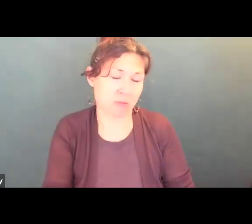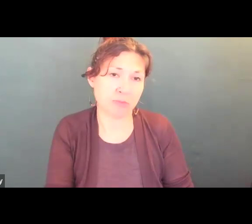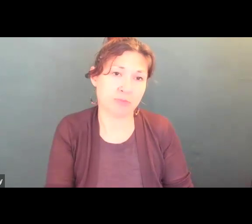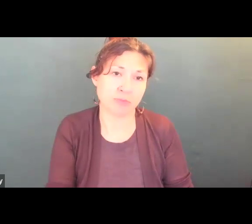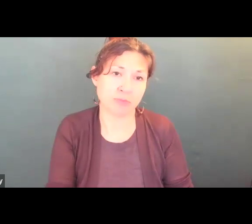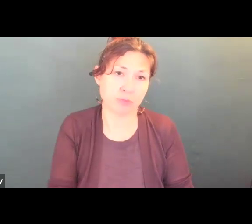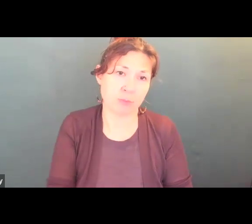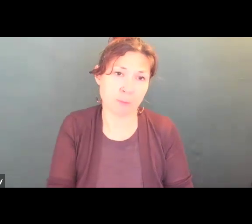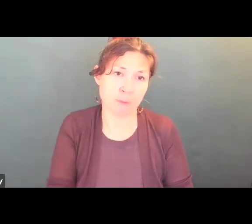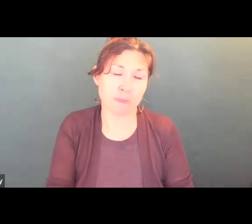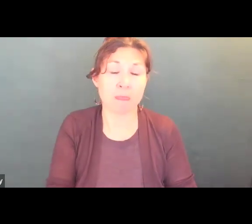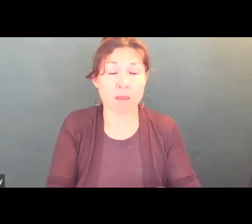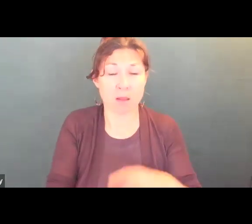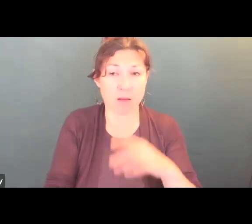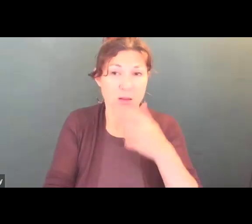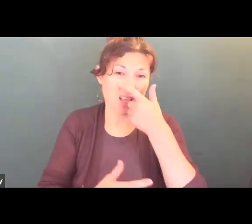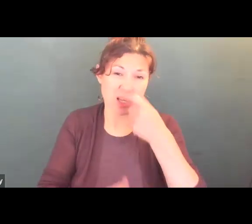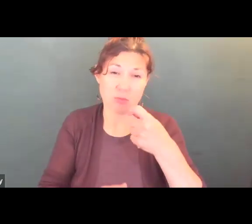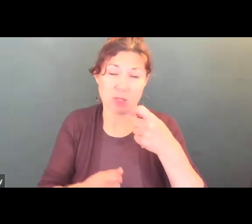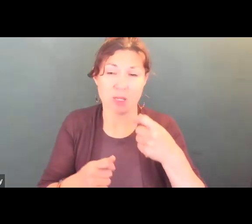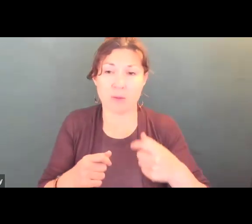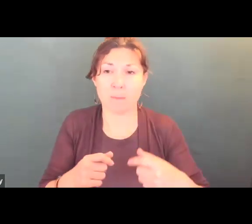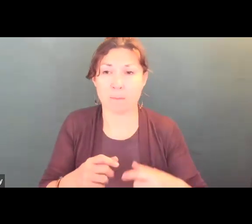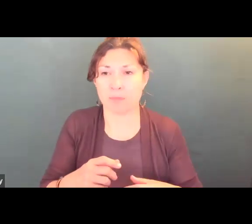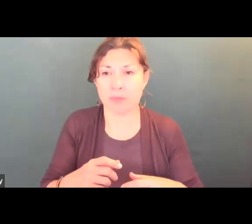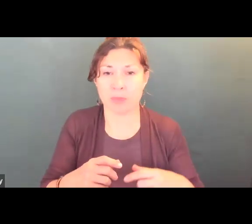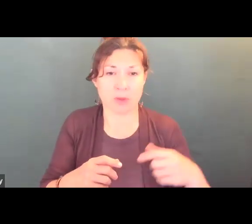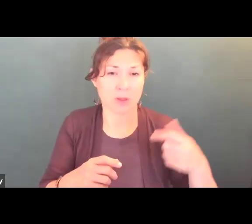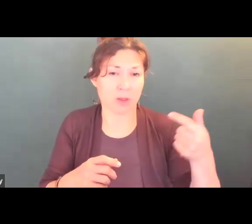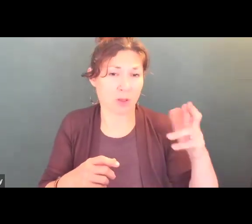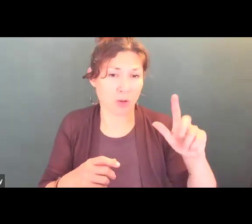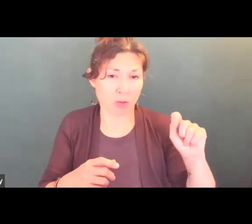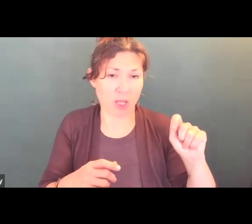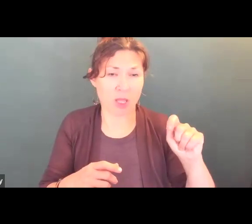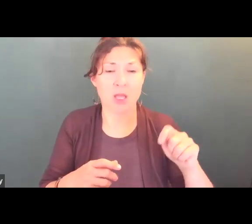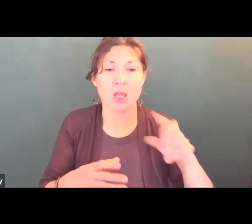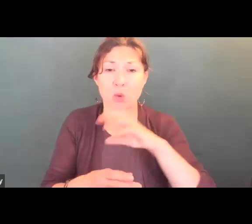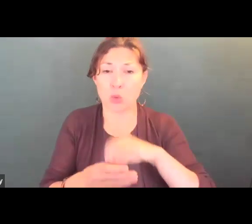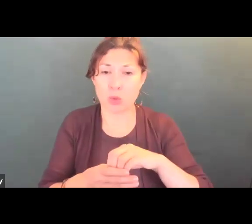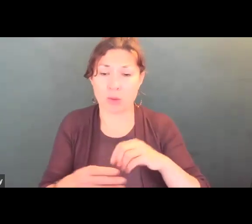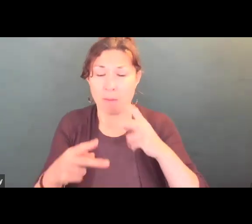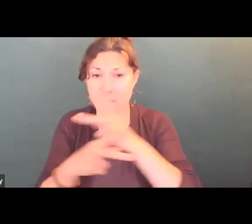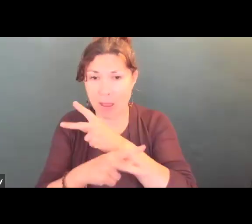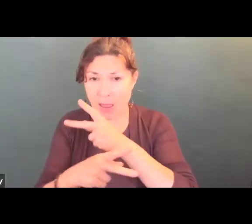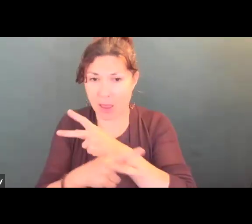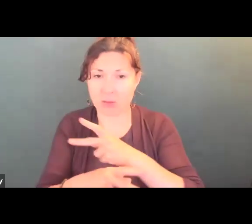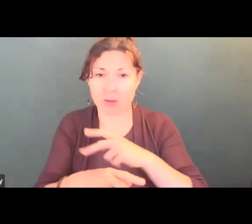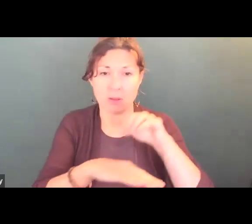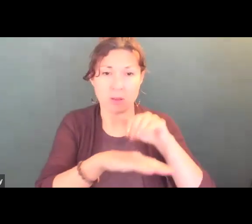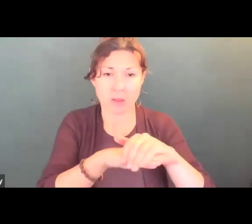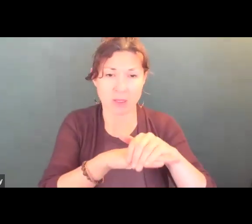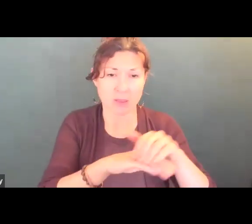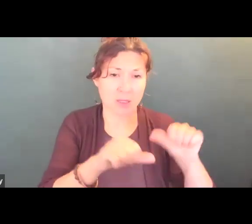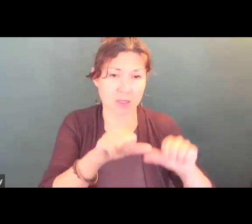really interesting model. The grant covers for math, English, and science, and we were able to find funds